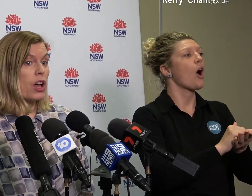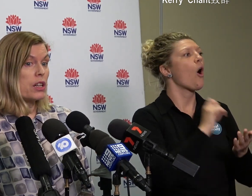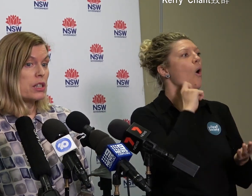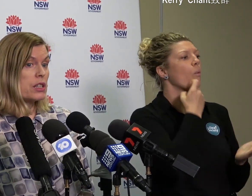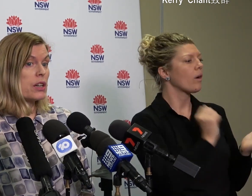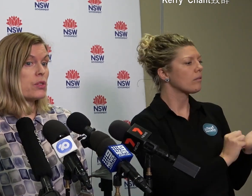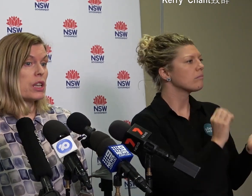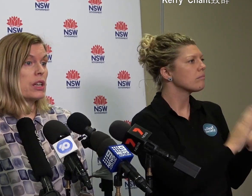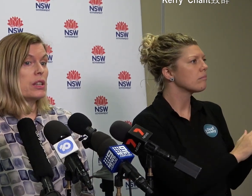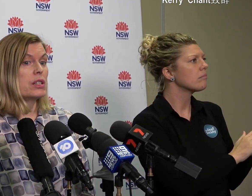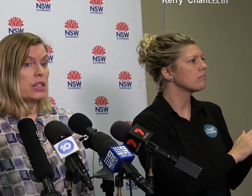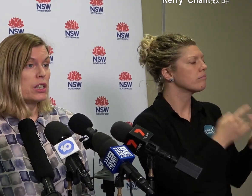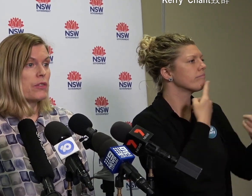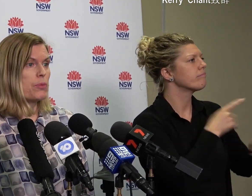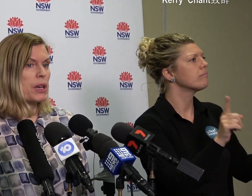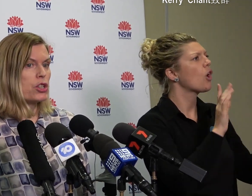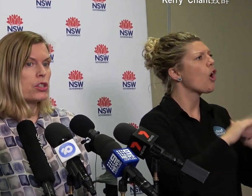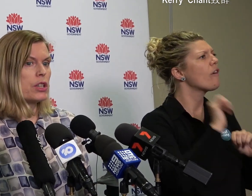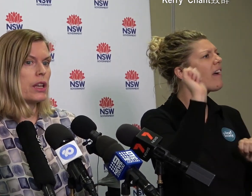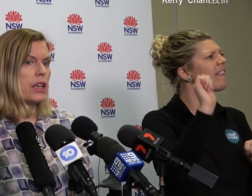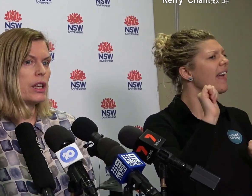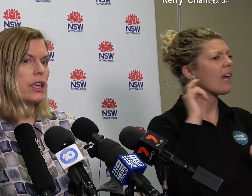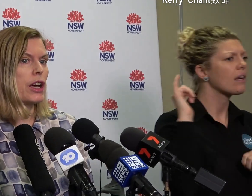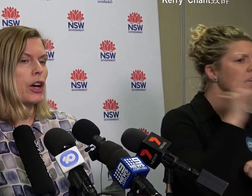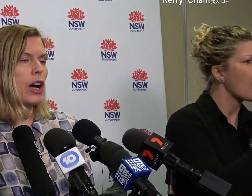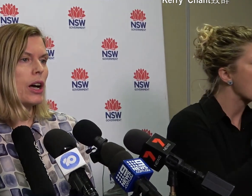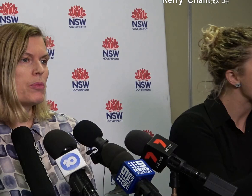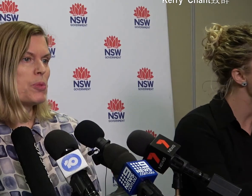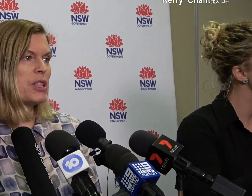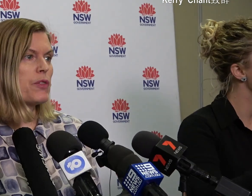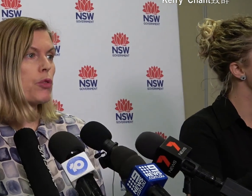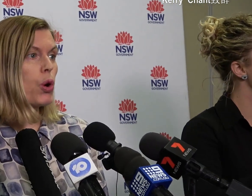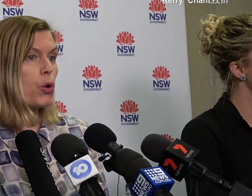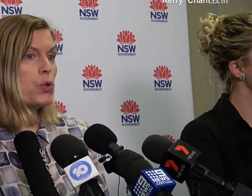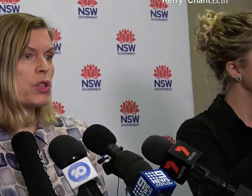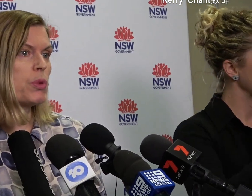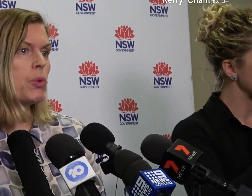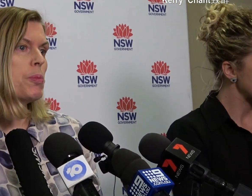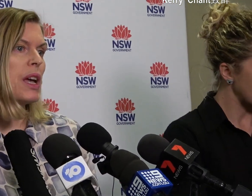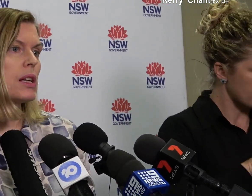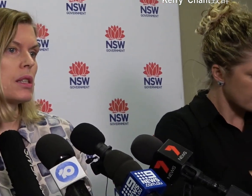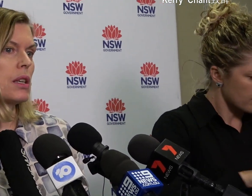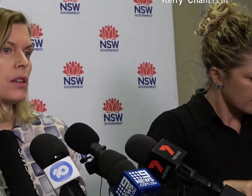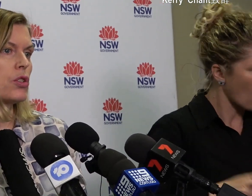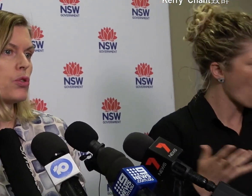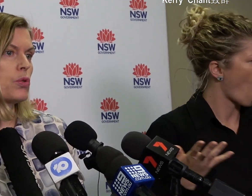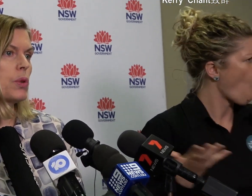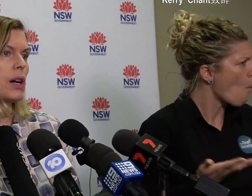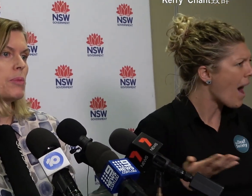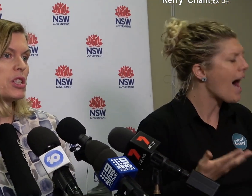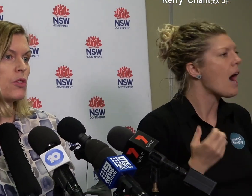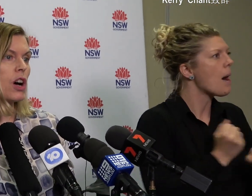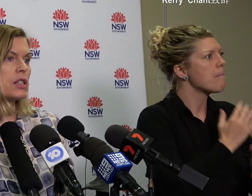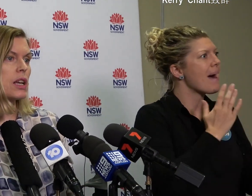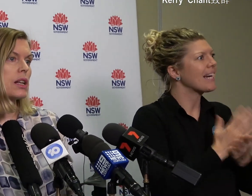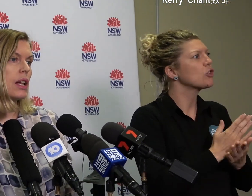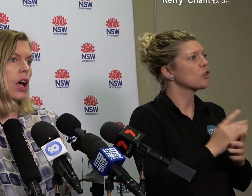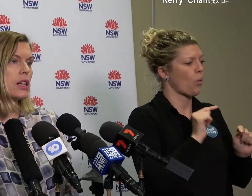details of their flight details and any seating information and any specific rows that we would be asking them